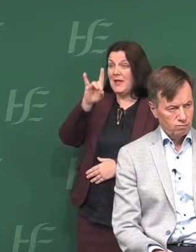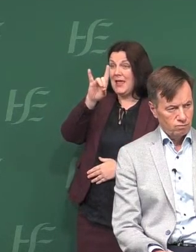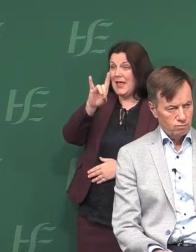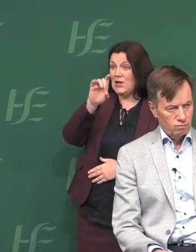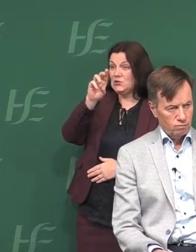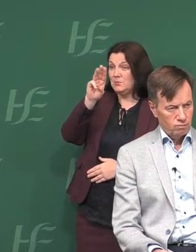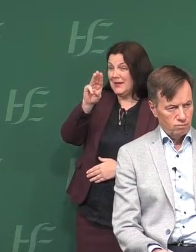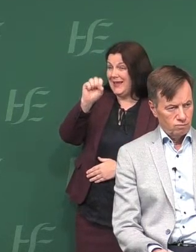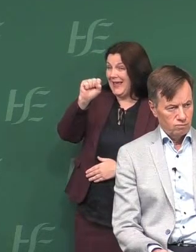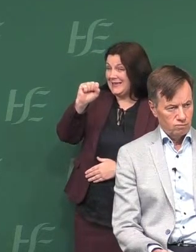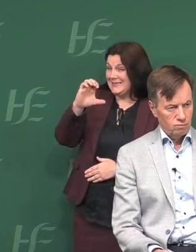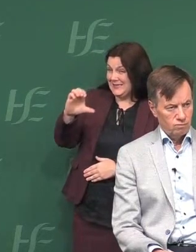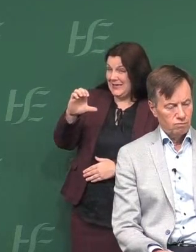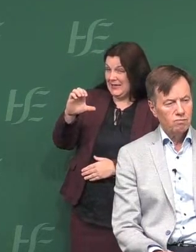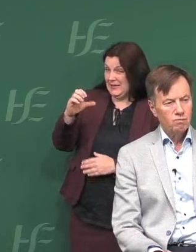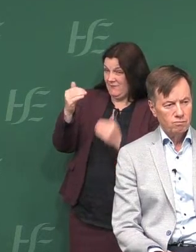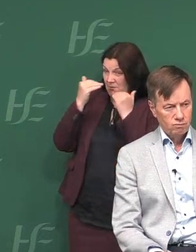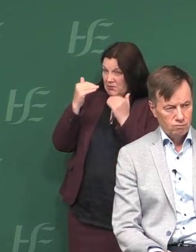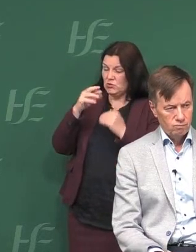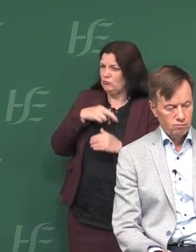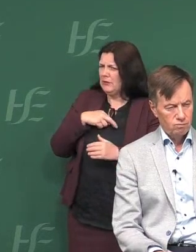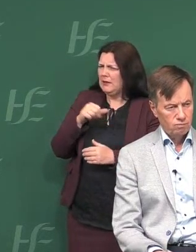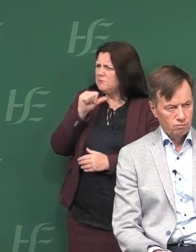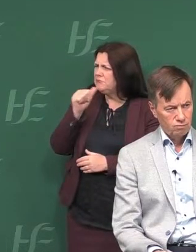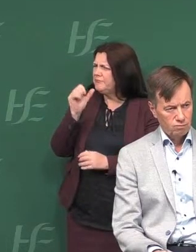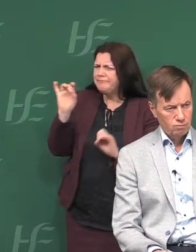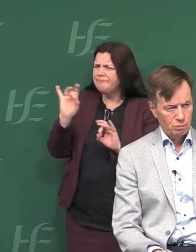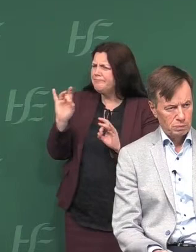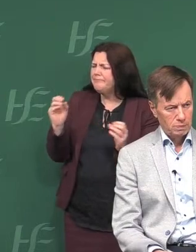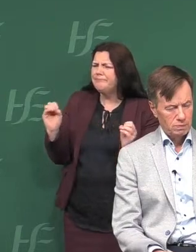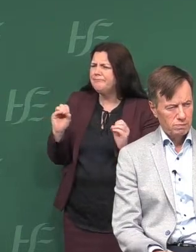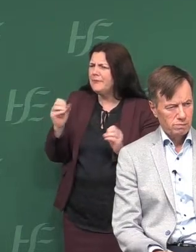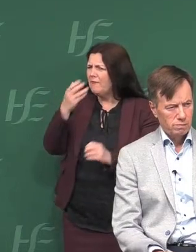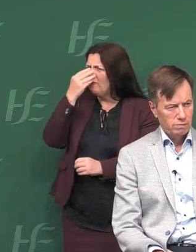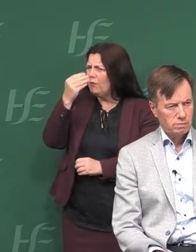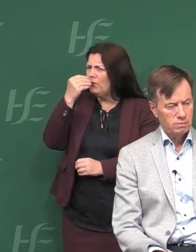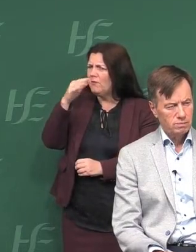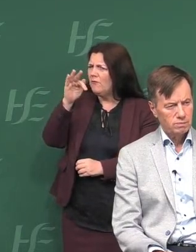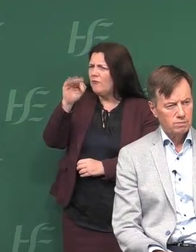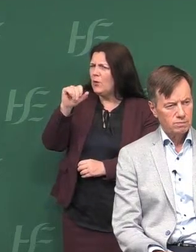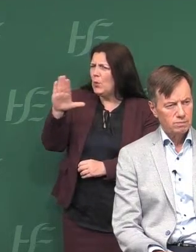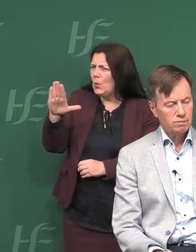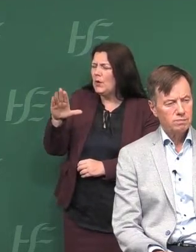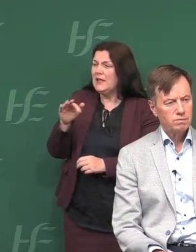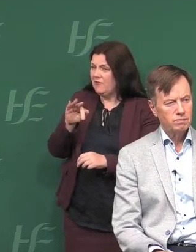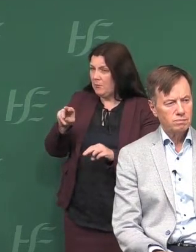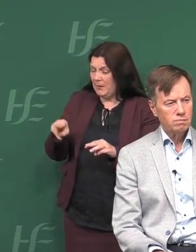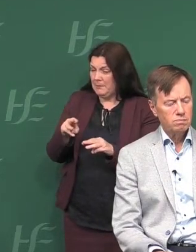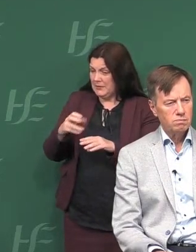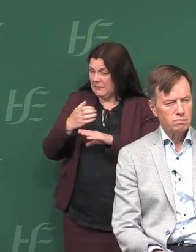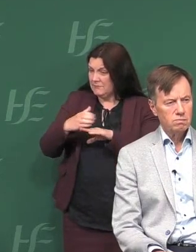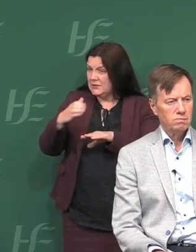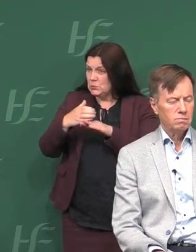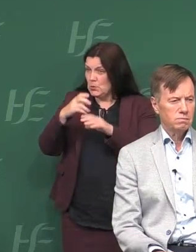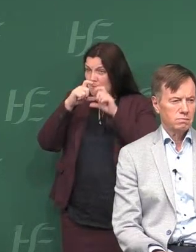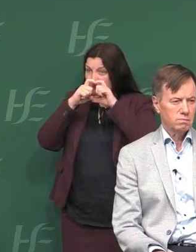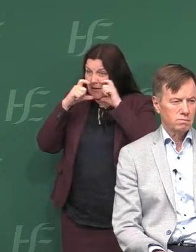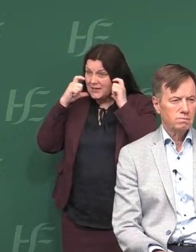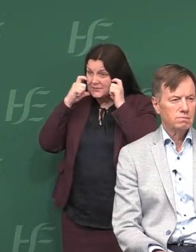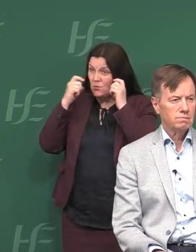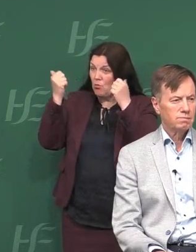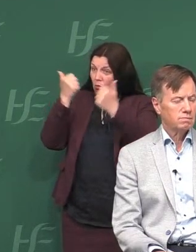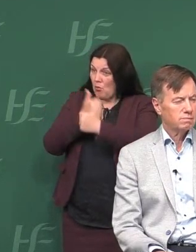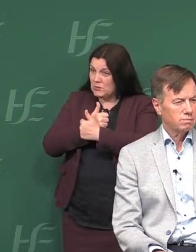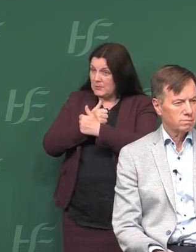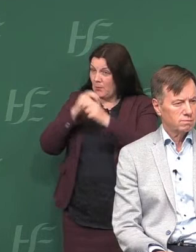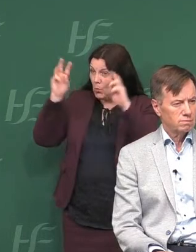data that there was effectively really no flu, no influenza. Now, if people continue to wear masks over the coming period, over the autumn,